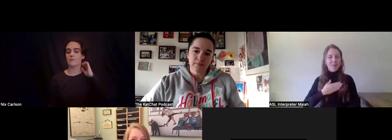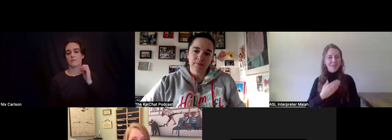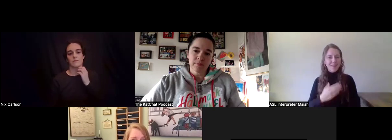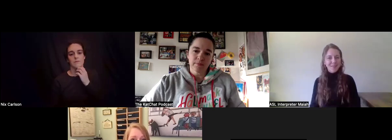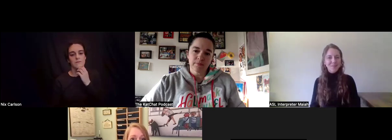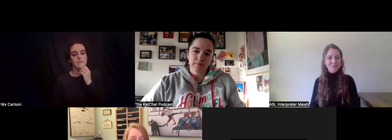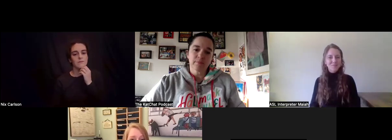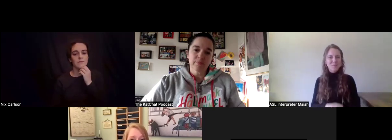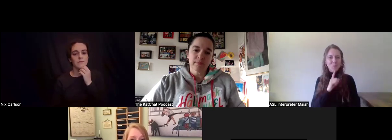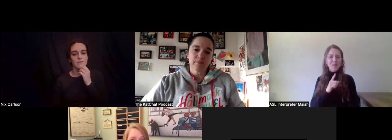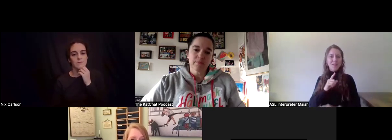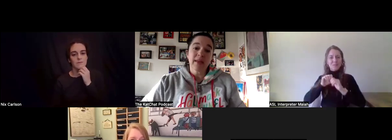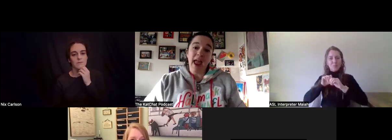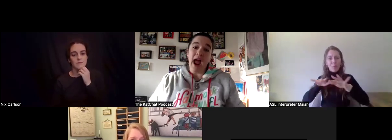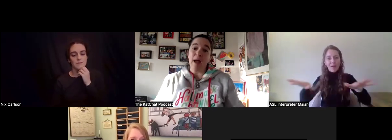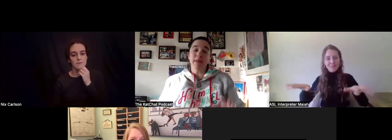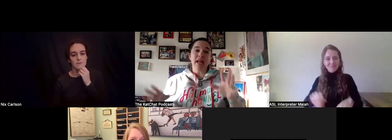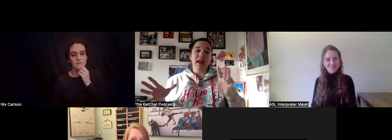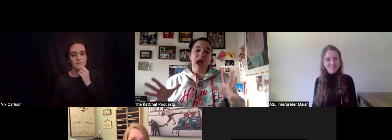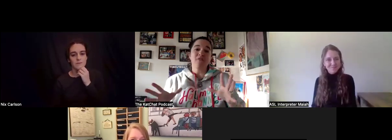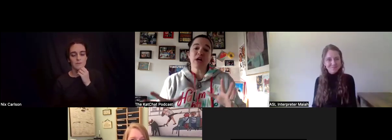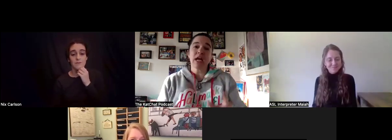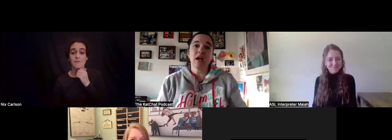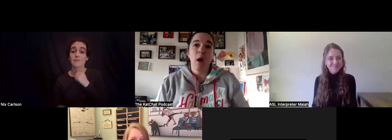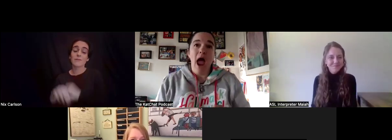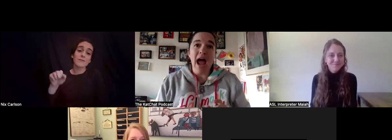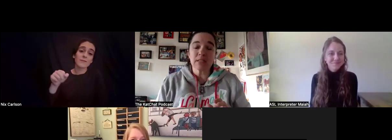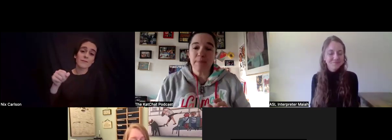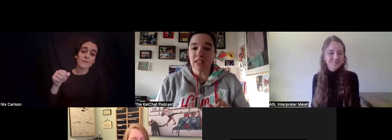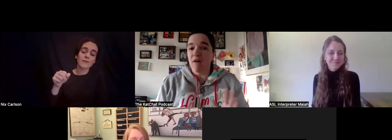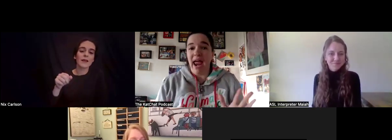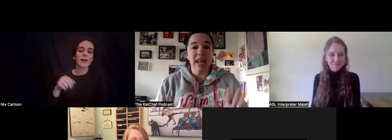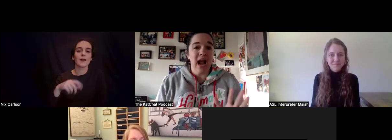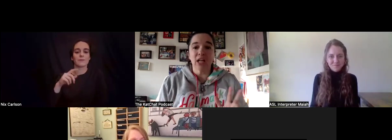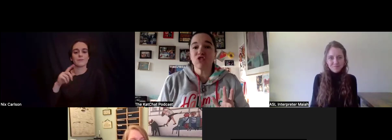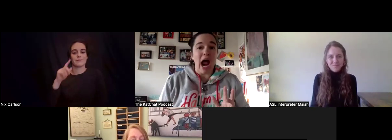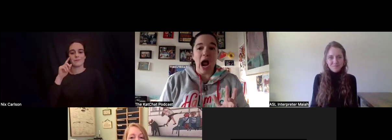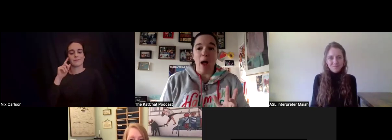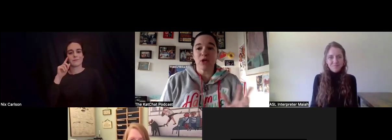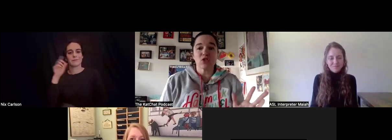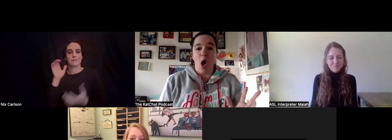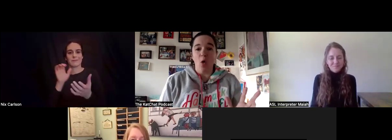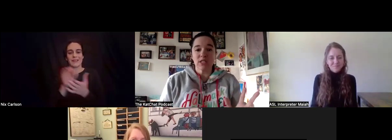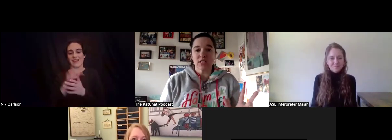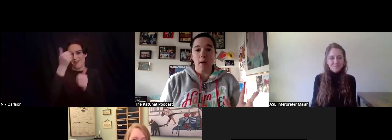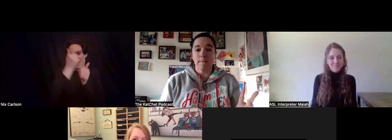That's infectious. Yeah, I believe every aspect of any kind of job,